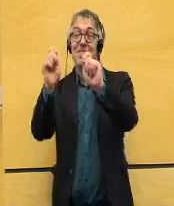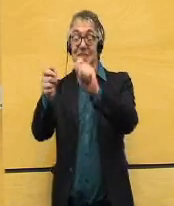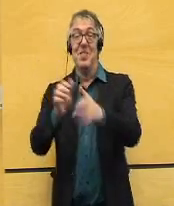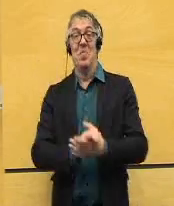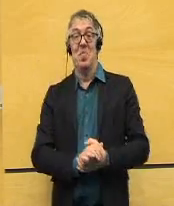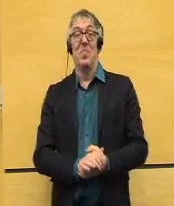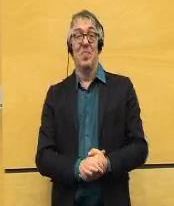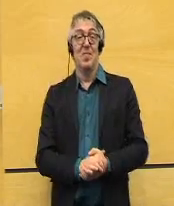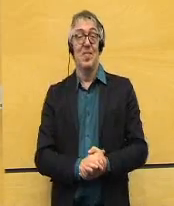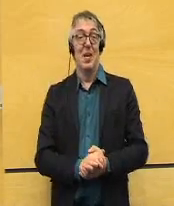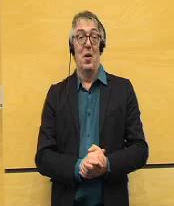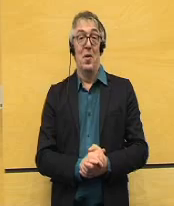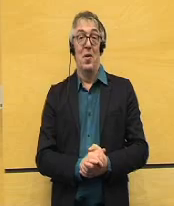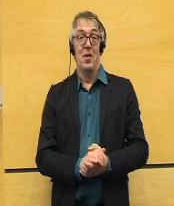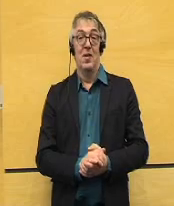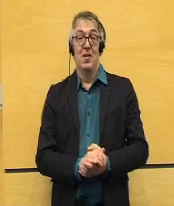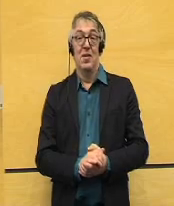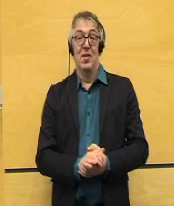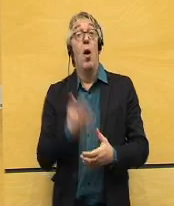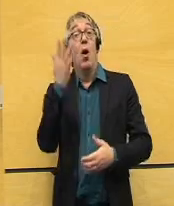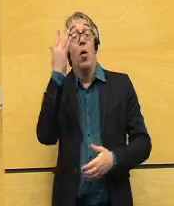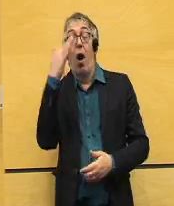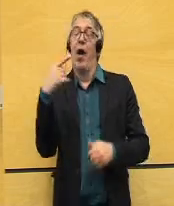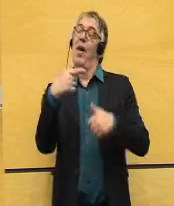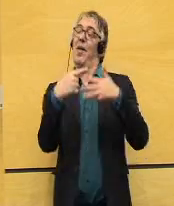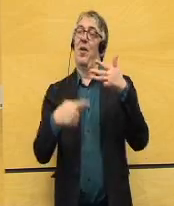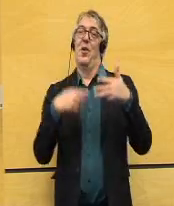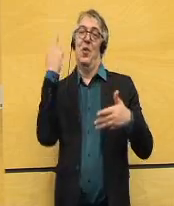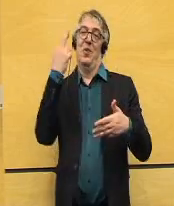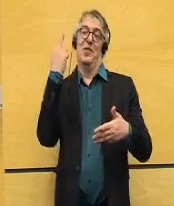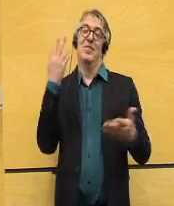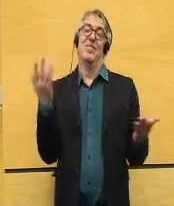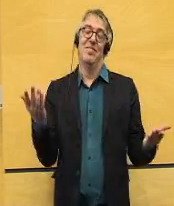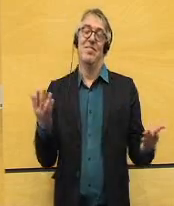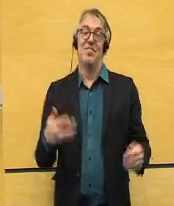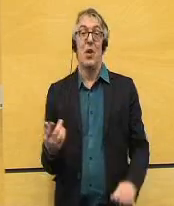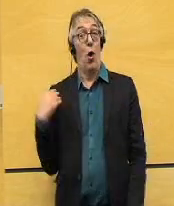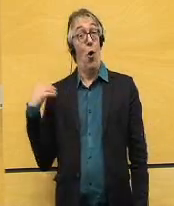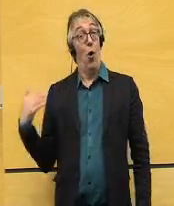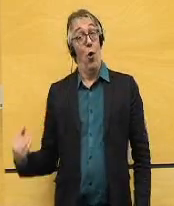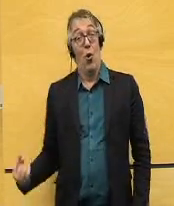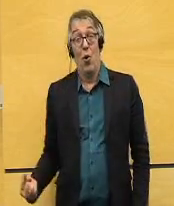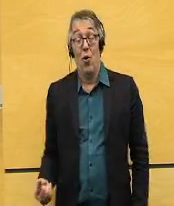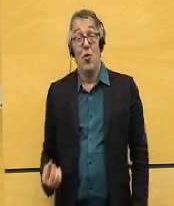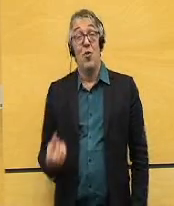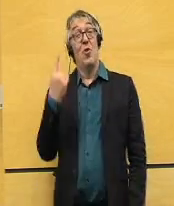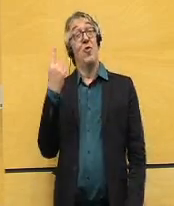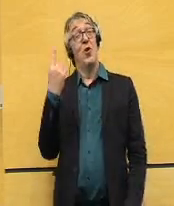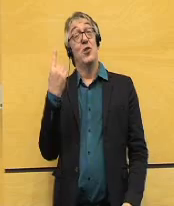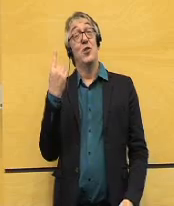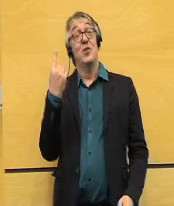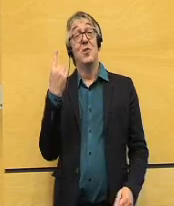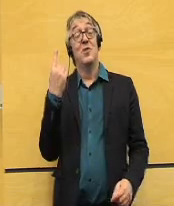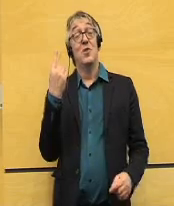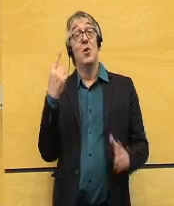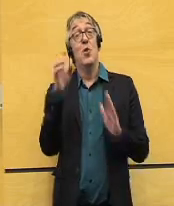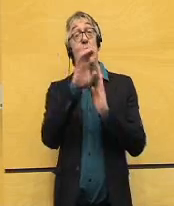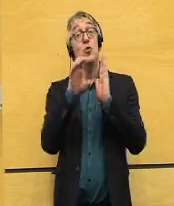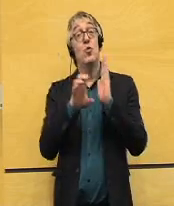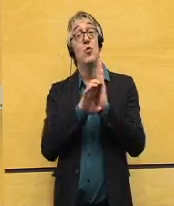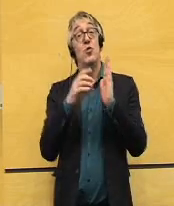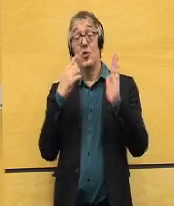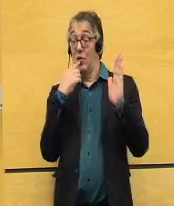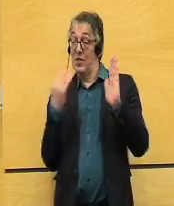that really bore in mind human rights concerns under the synonym human dignity was